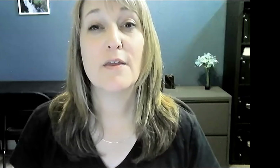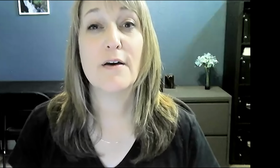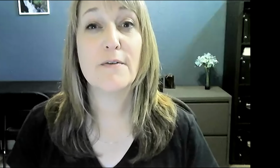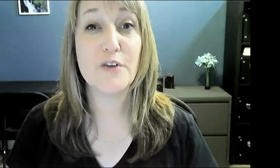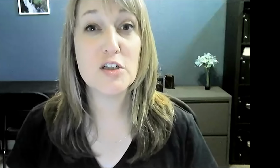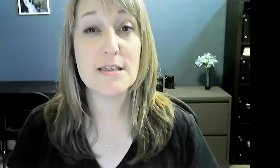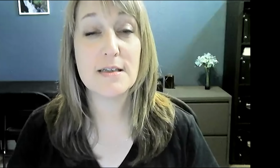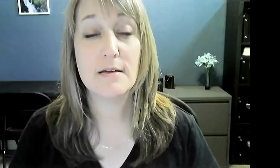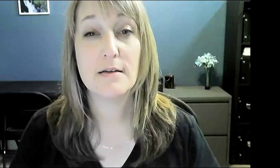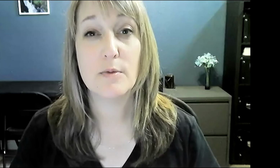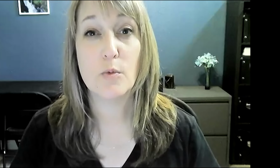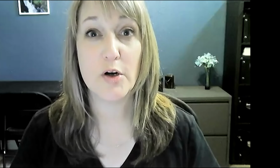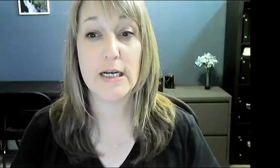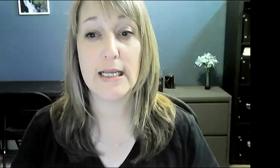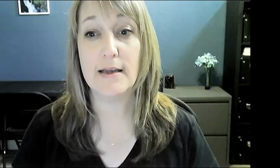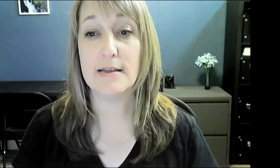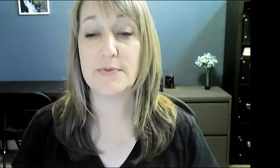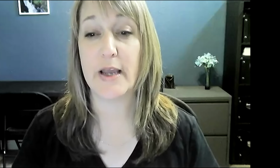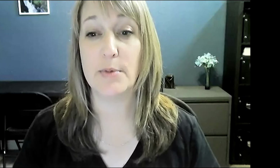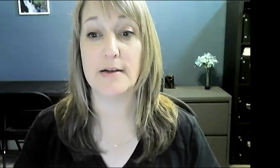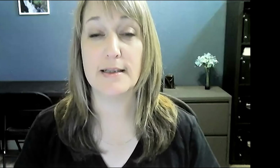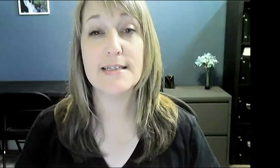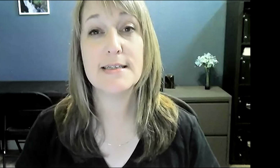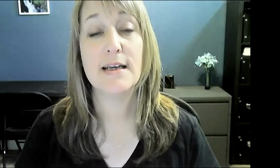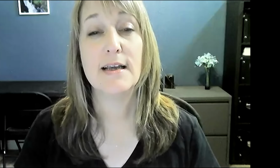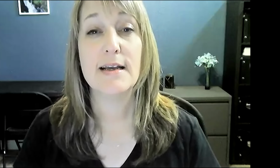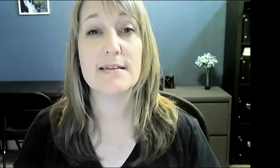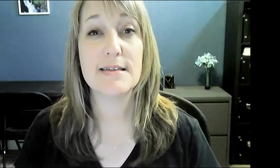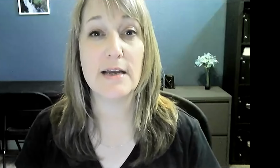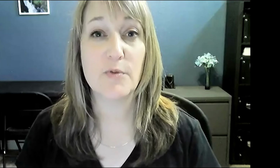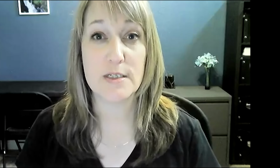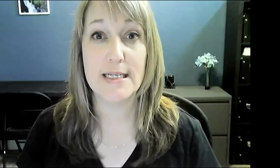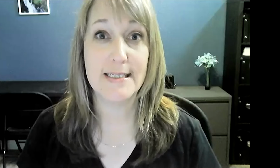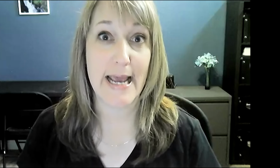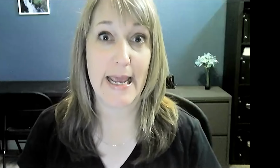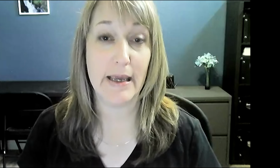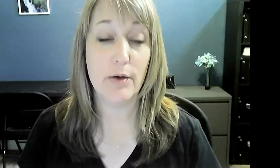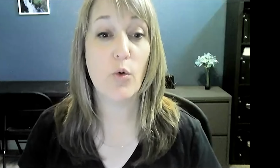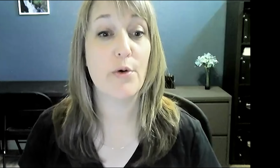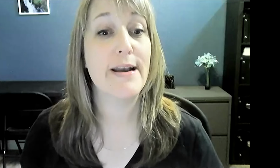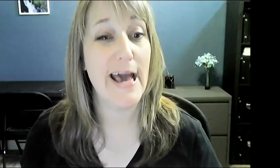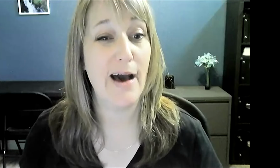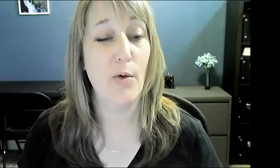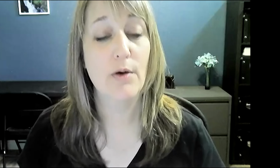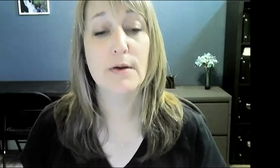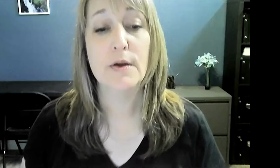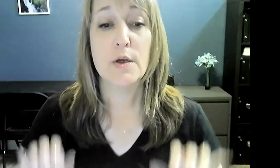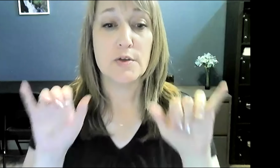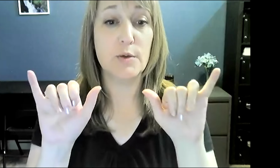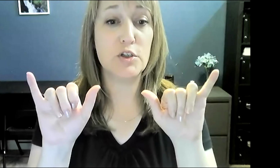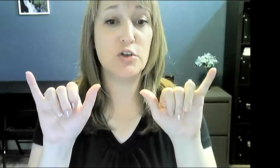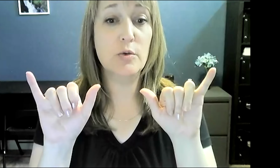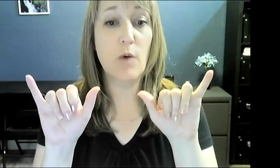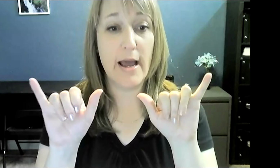The first word in this vocabulary list is the sign for today or now. So you want two Y